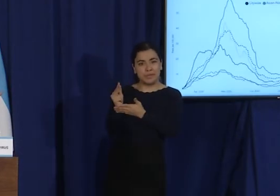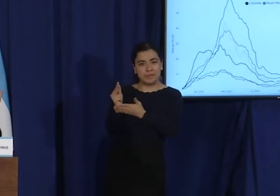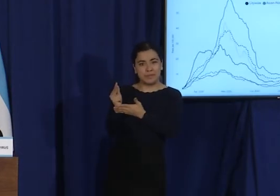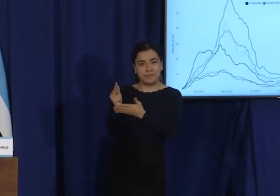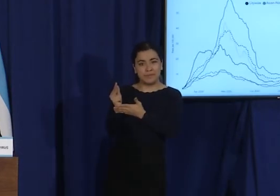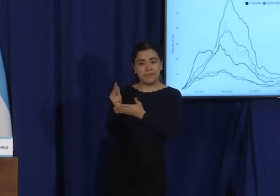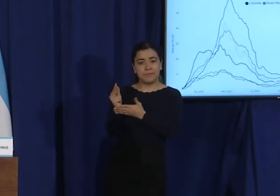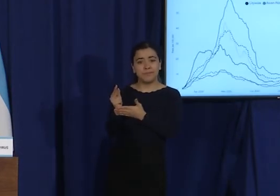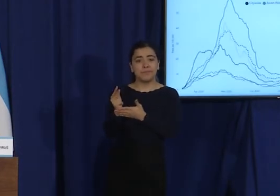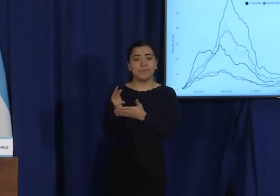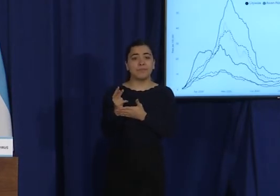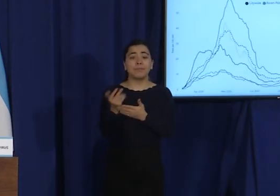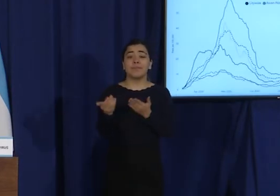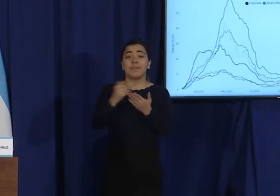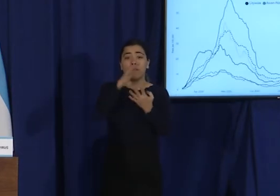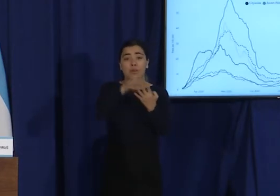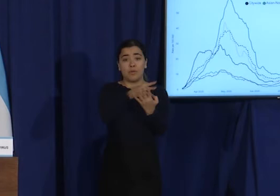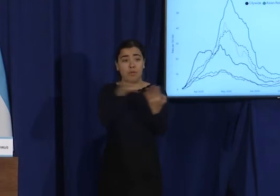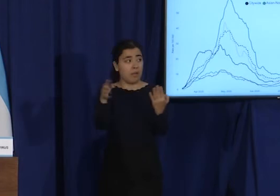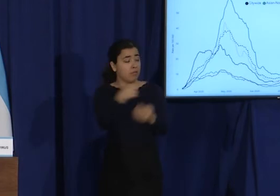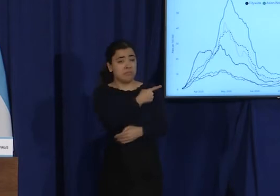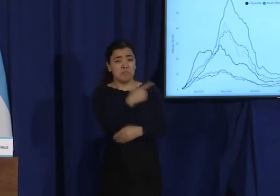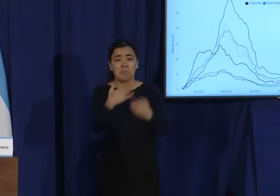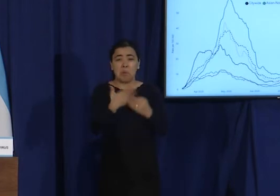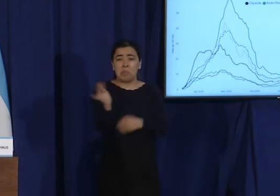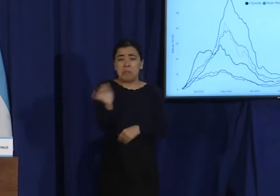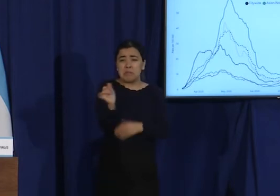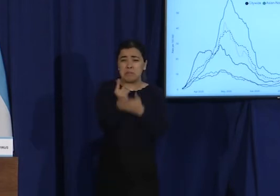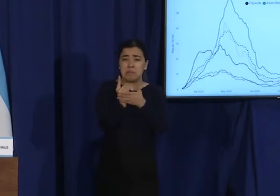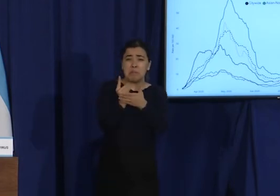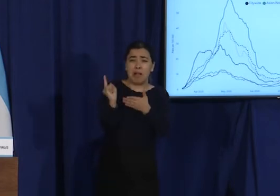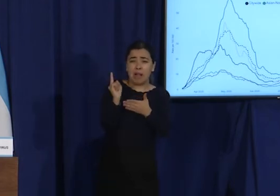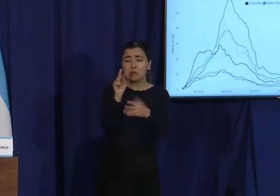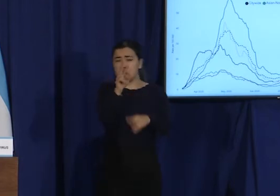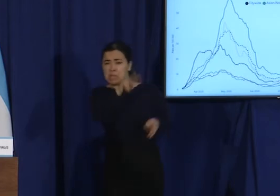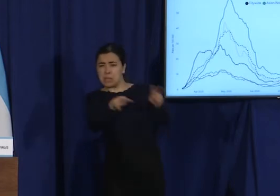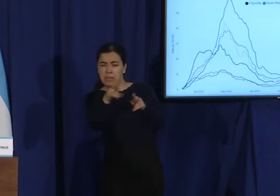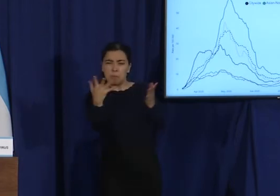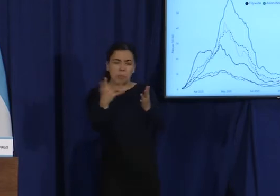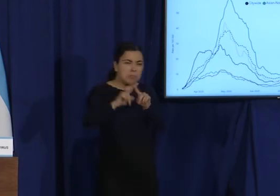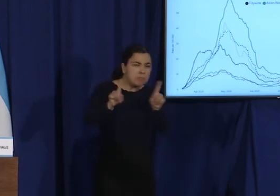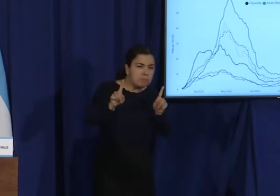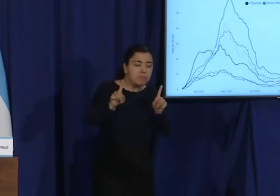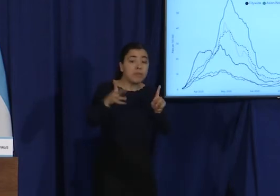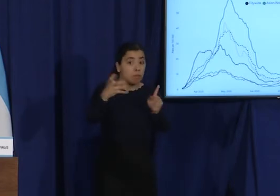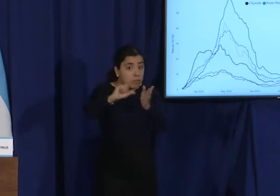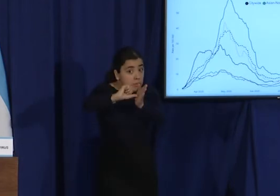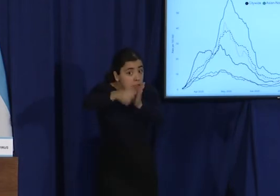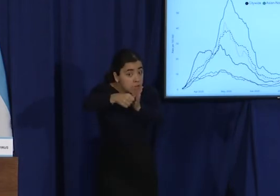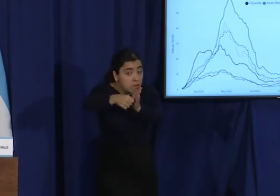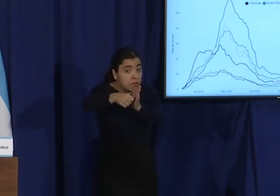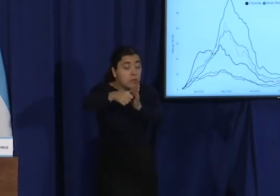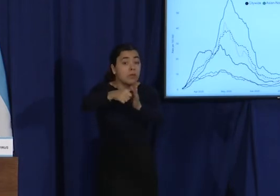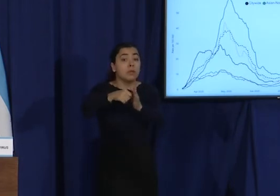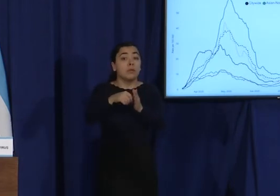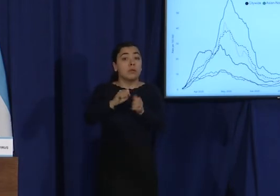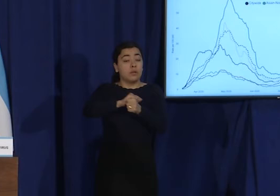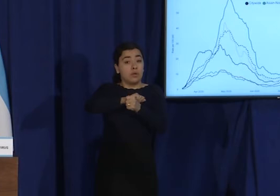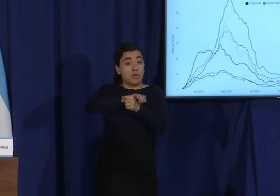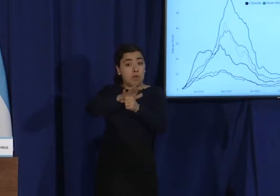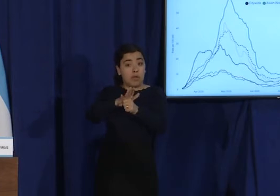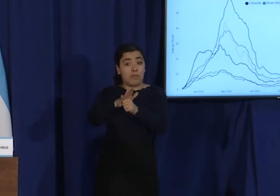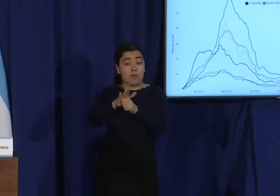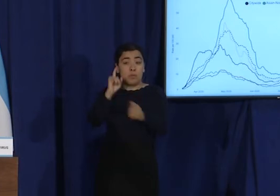if we look at our graphs, these look similar to what we looked at last week, but I want to emphasize that we are seeing COVID cases